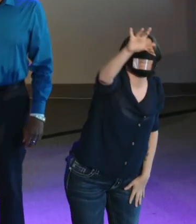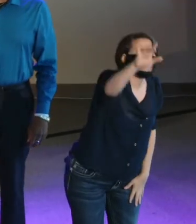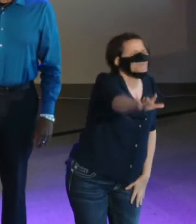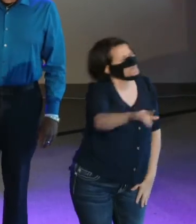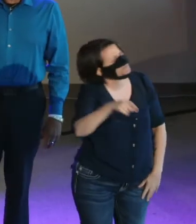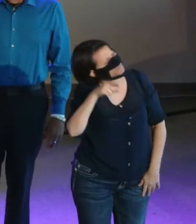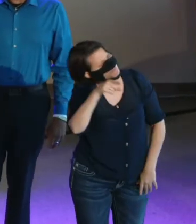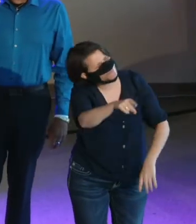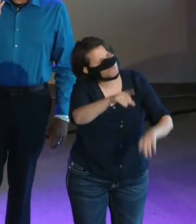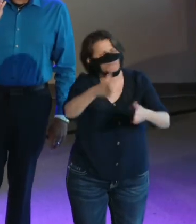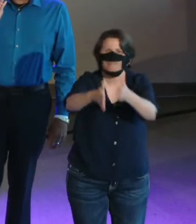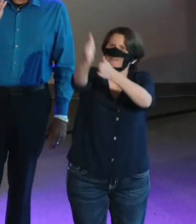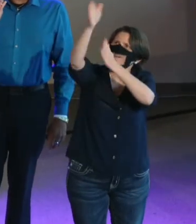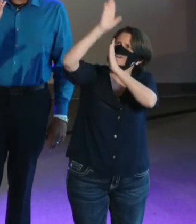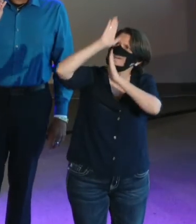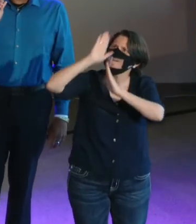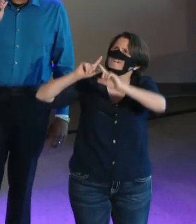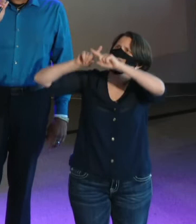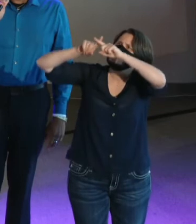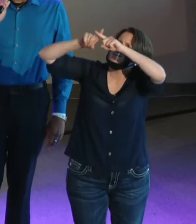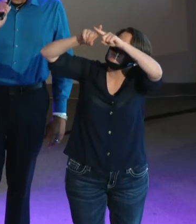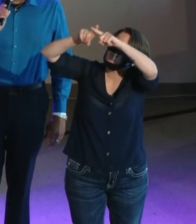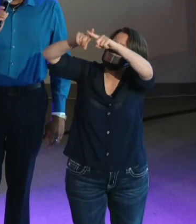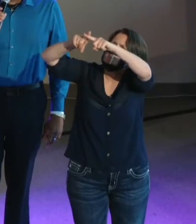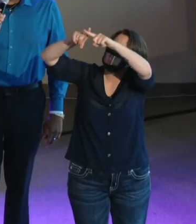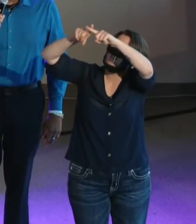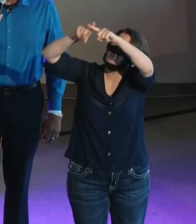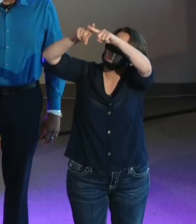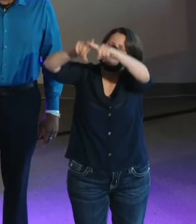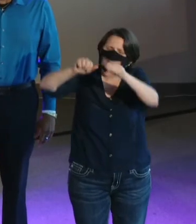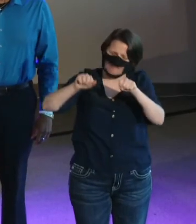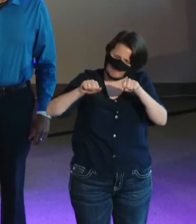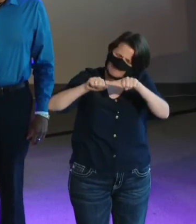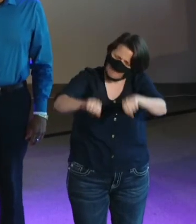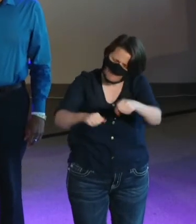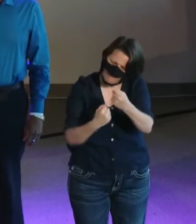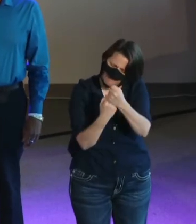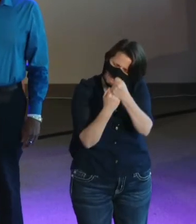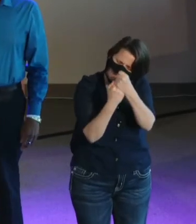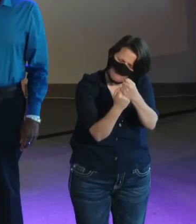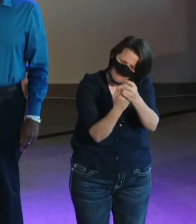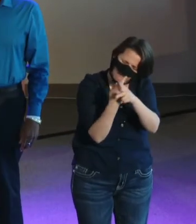You can depend on God to see you through.